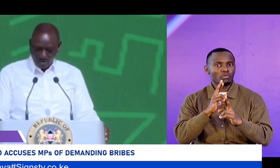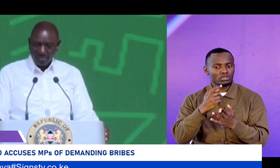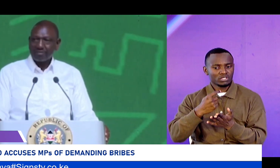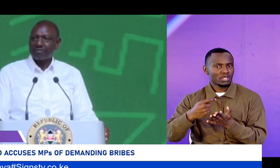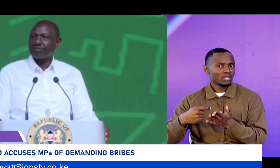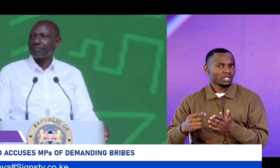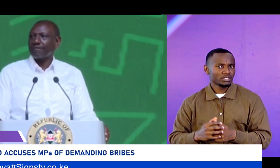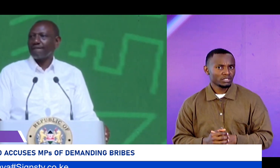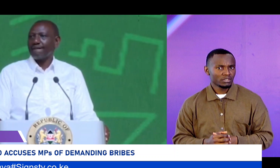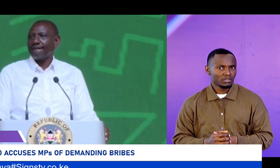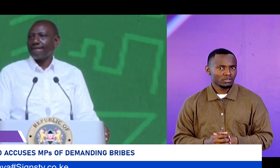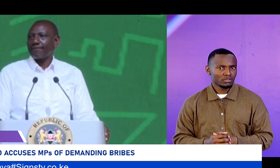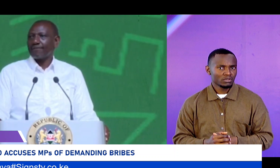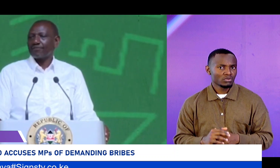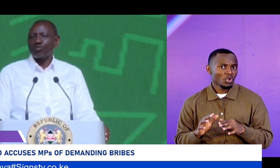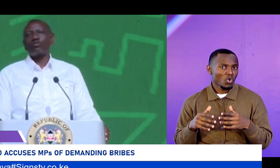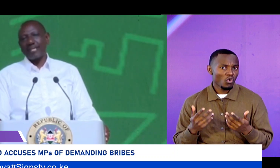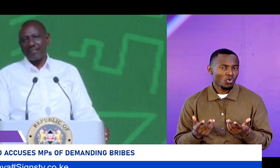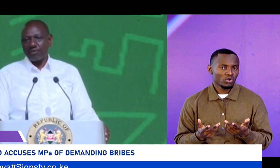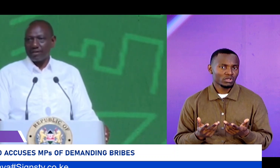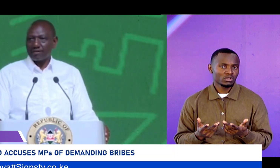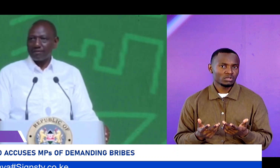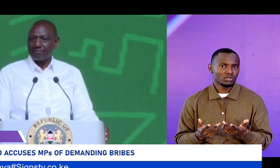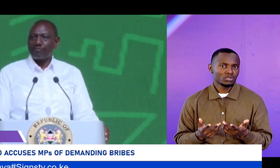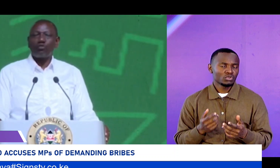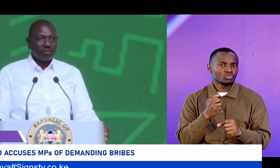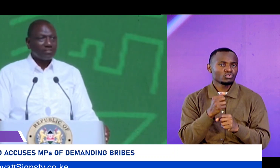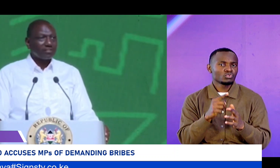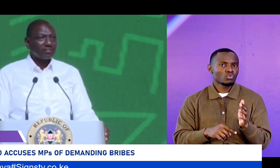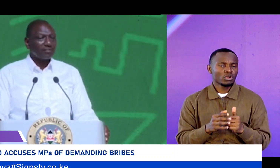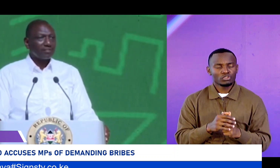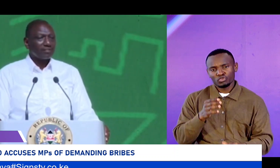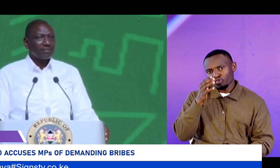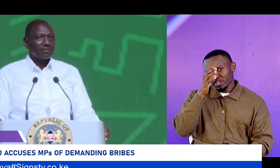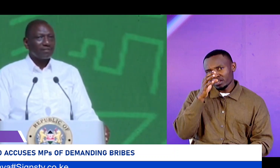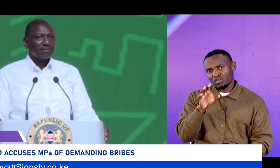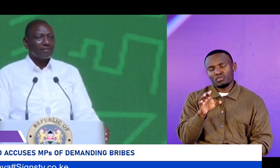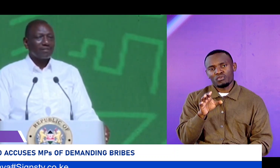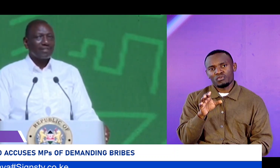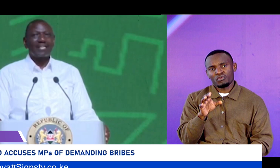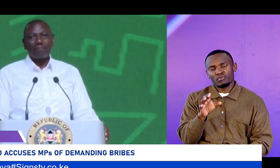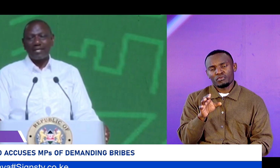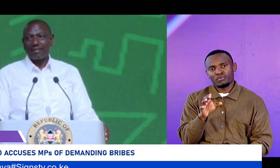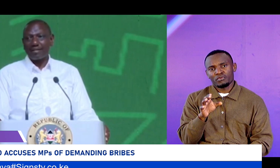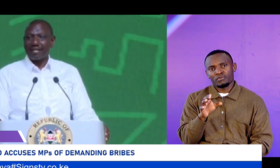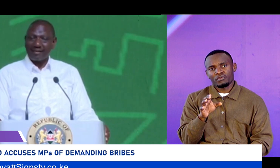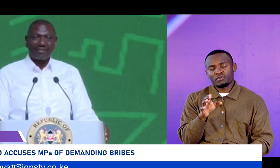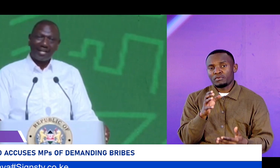or to look the other way for what is happening in either the